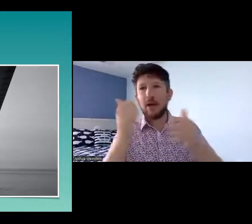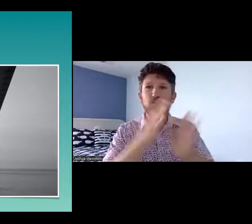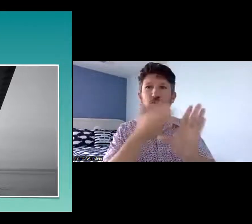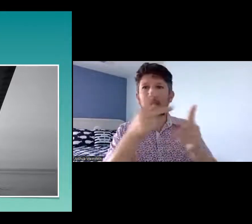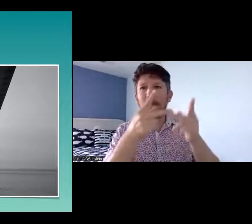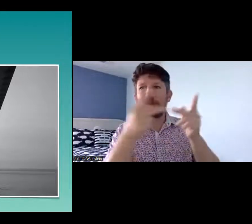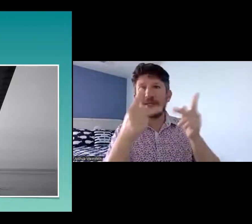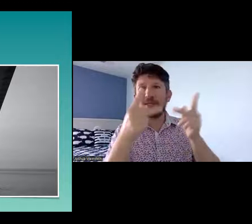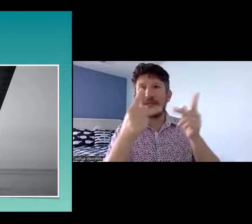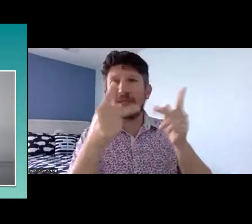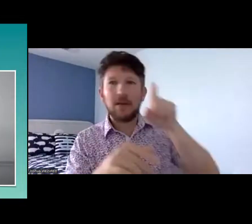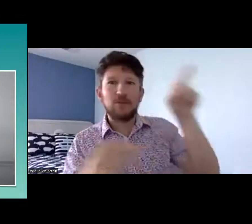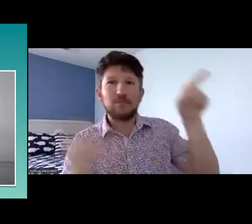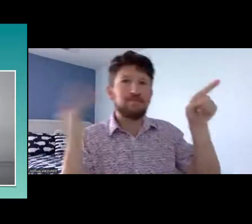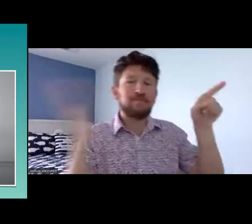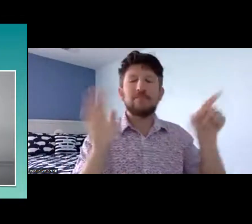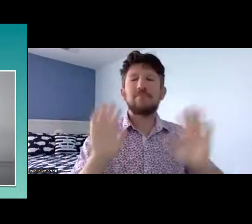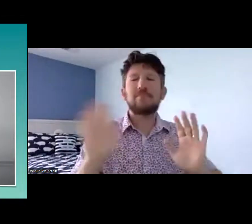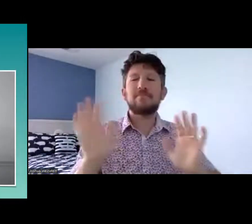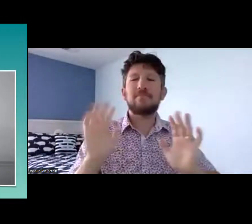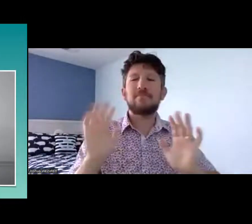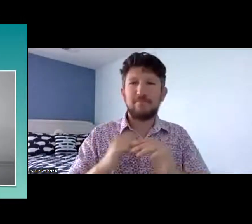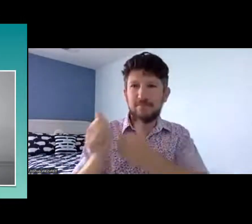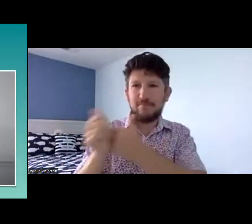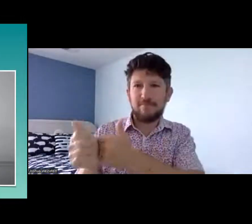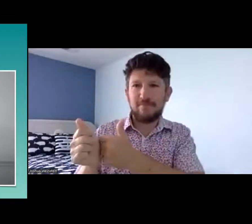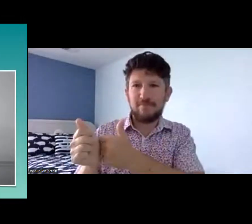Now that my wife has joined me,